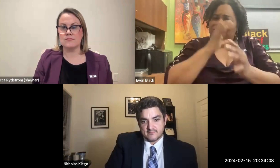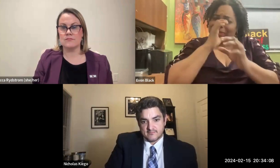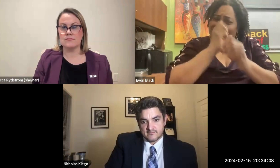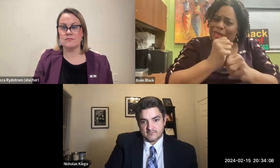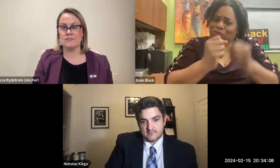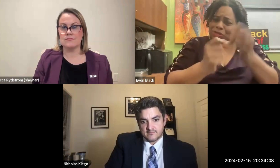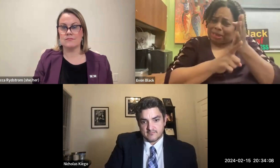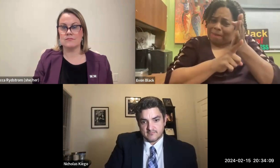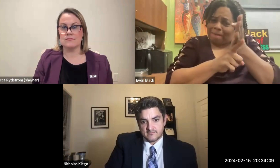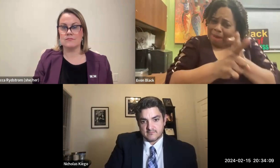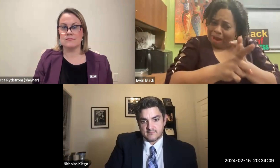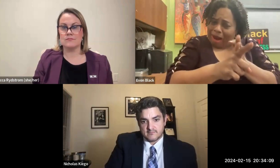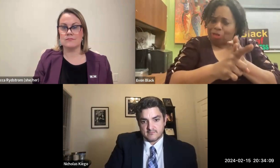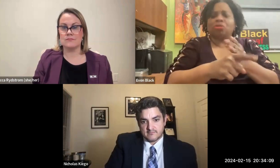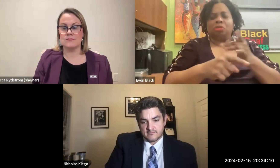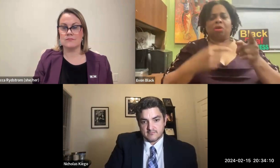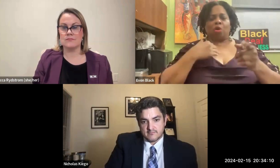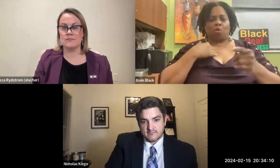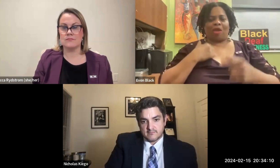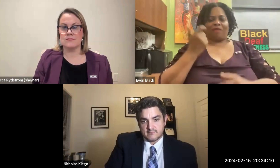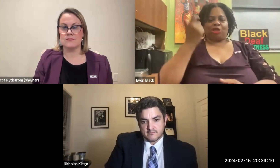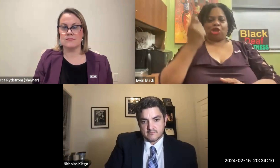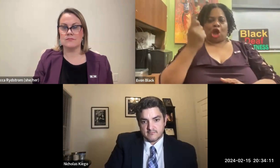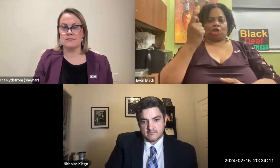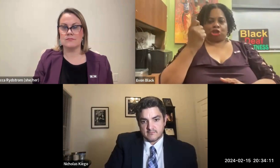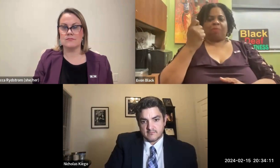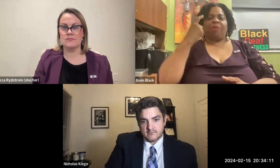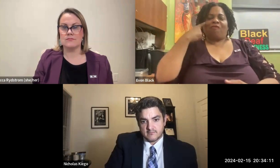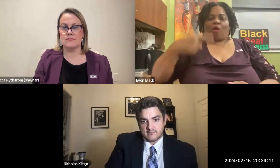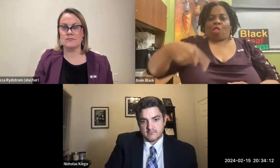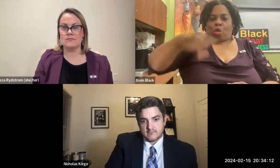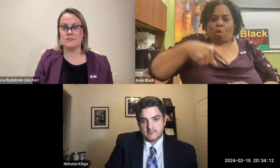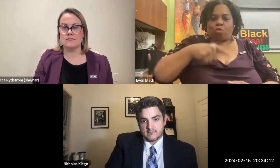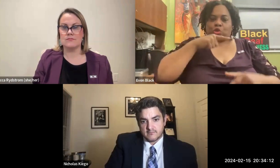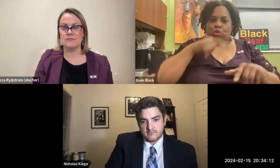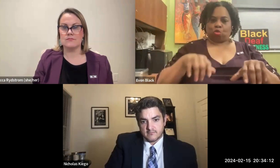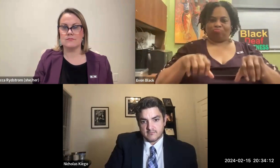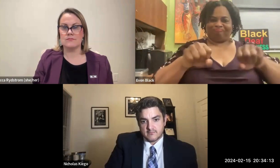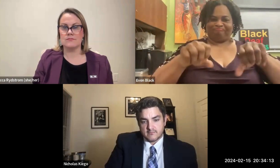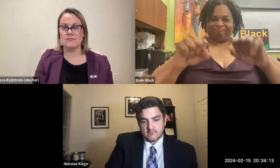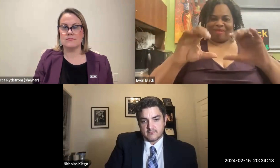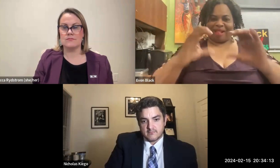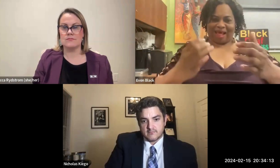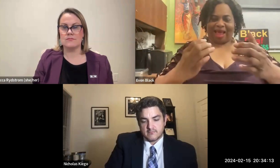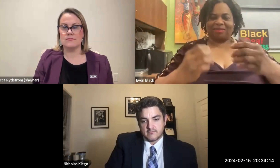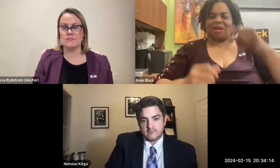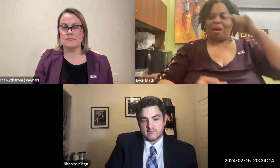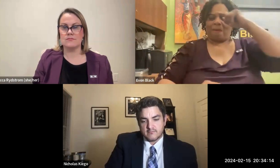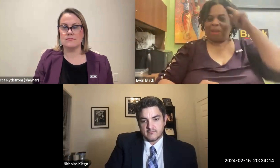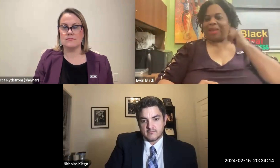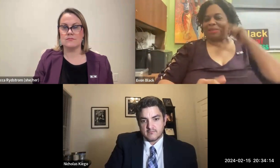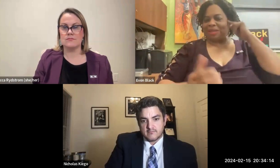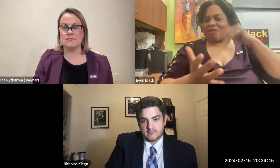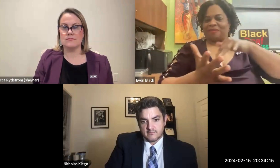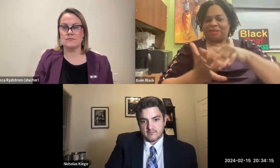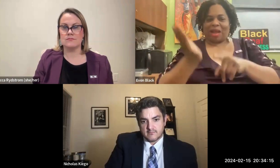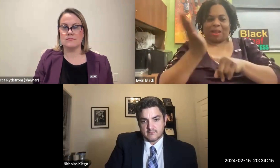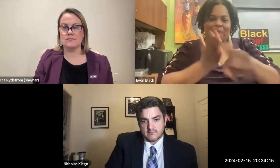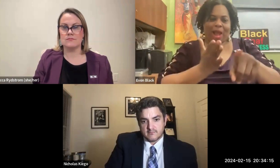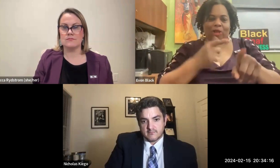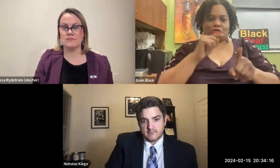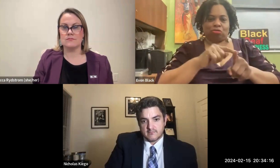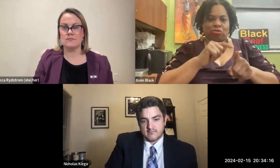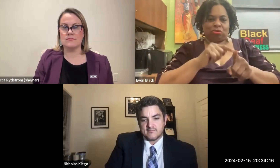Studies, if you take courses and you're interested in a major, we do have scholarships for those who are